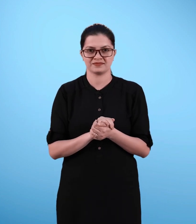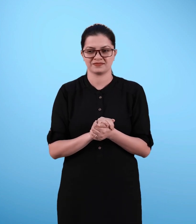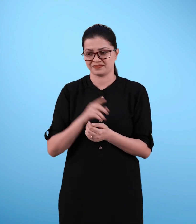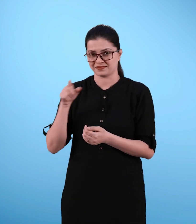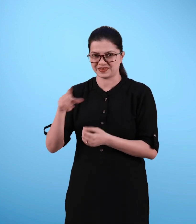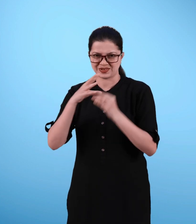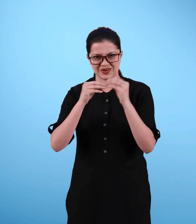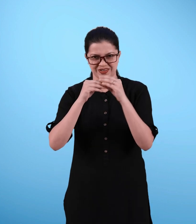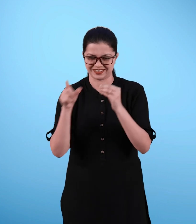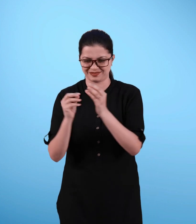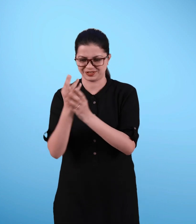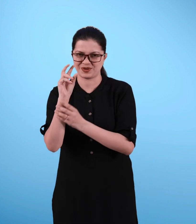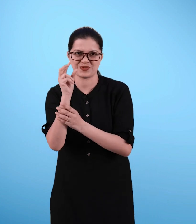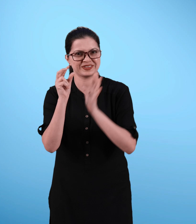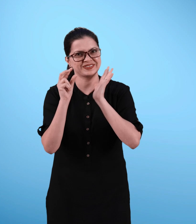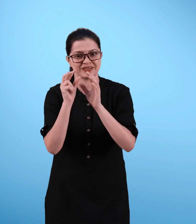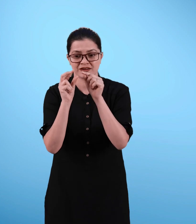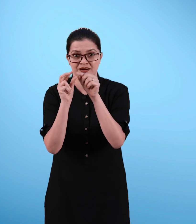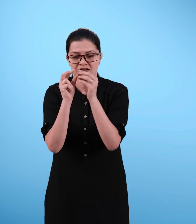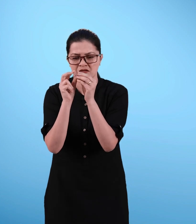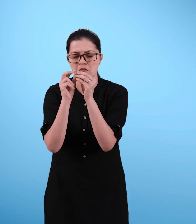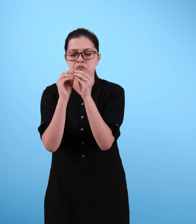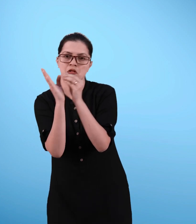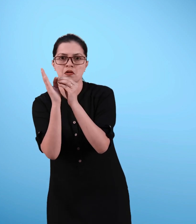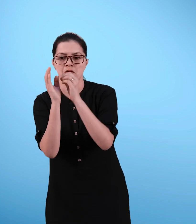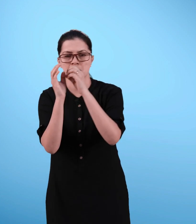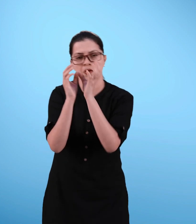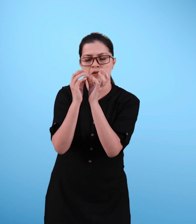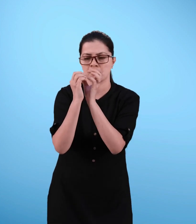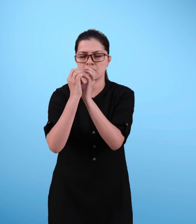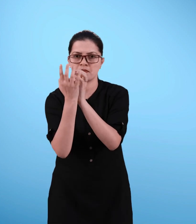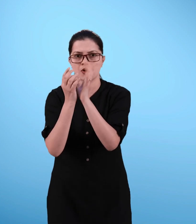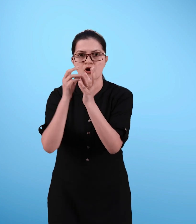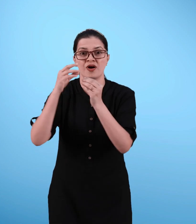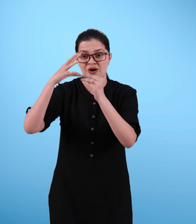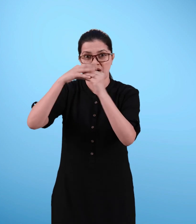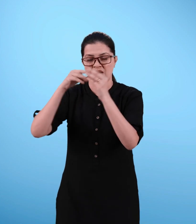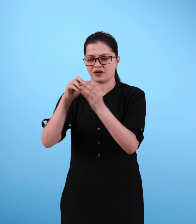the balls burst open and the seeds covered with the cotton fibers can be seen.